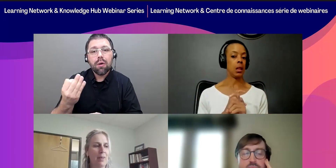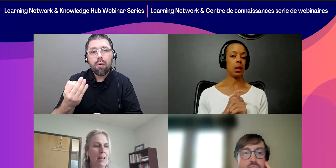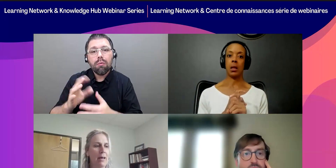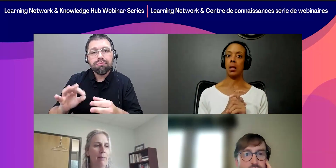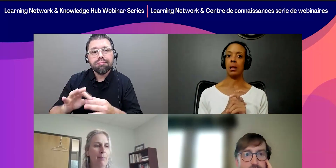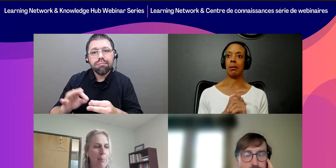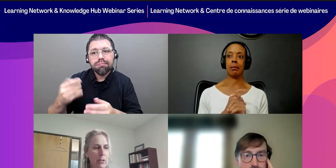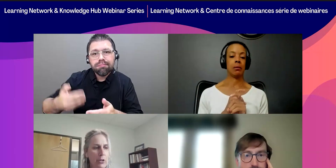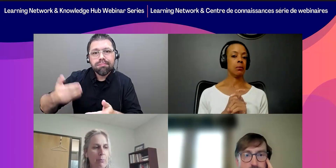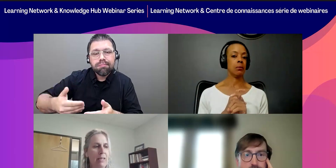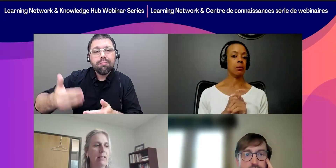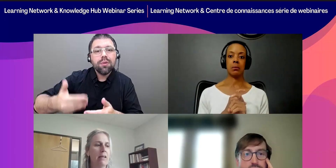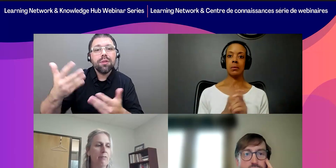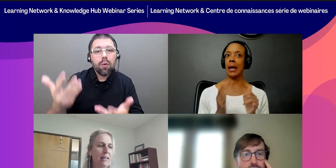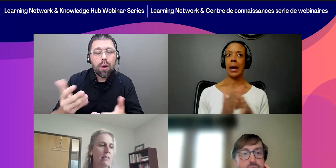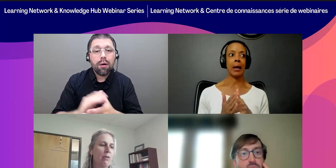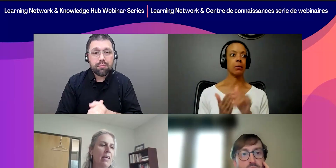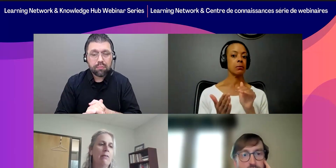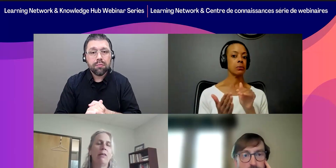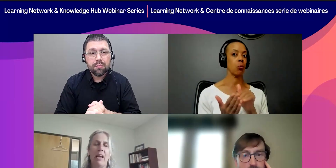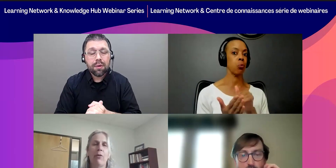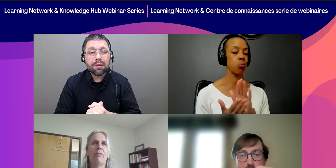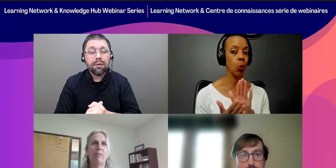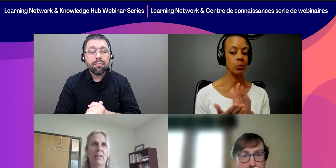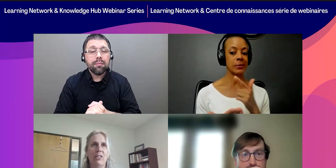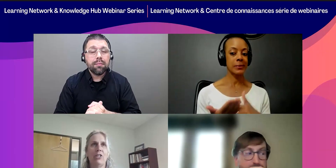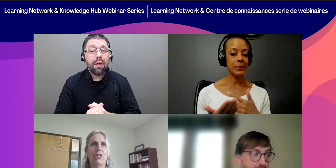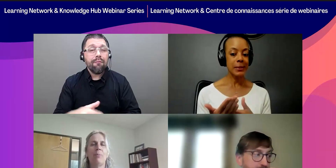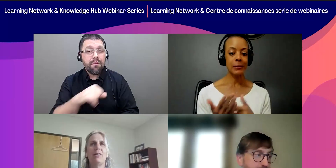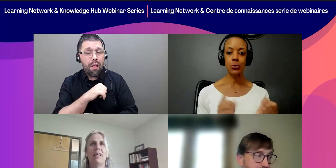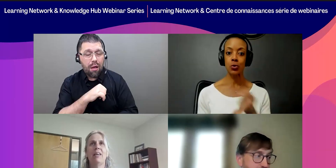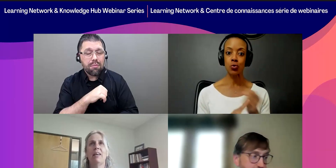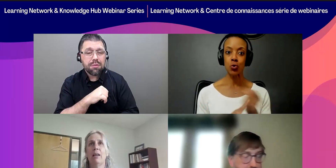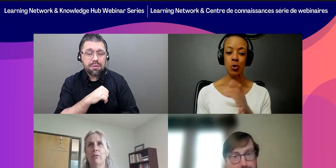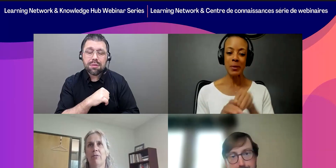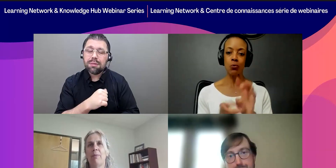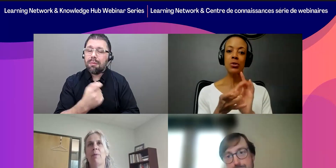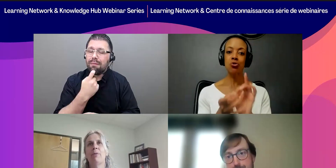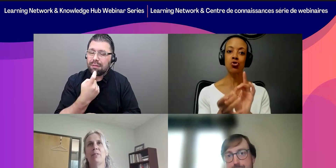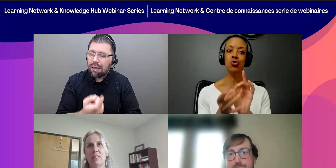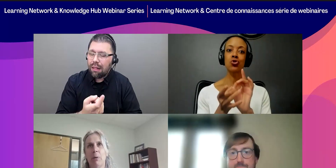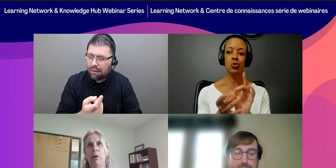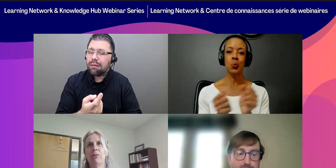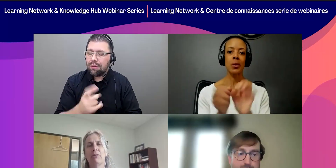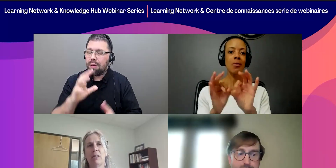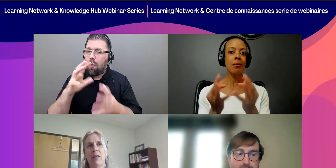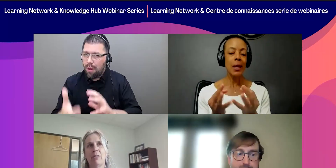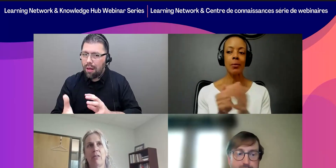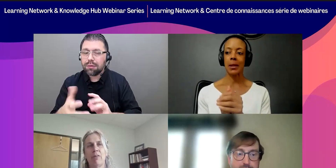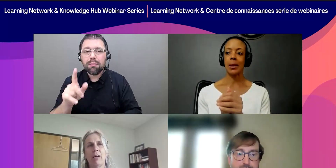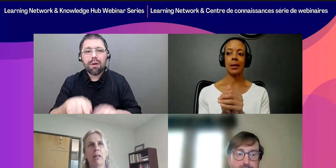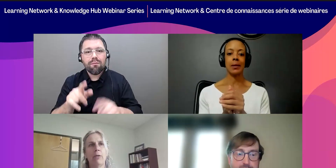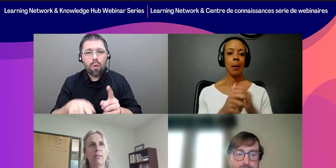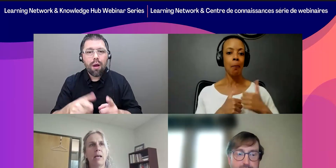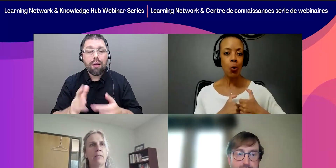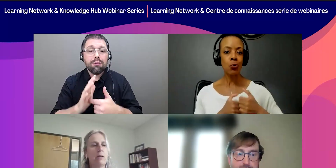addressing maltreatment and violence within caregiving relationships that include family members and intimate partners and others